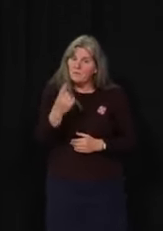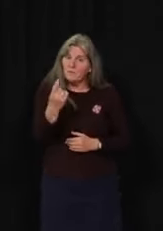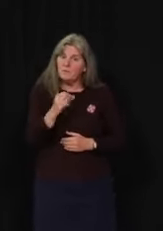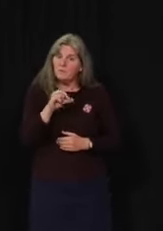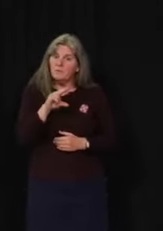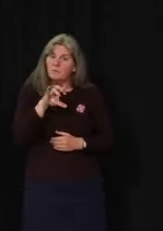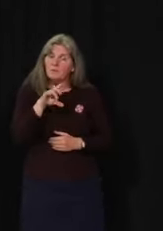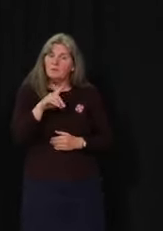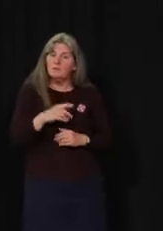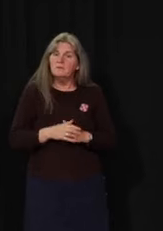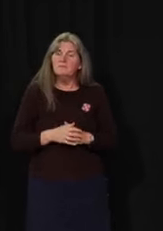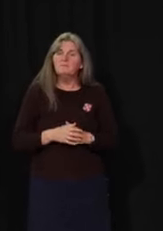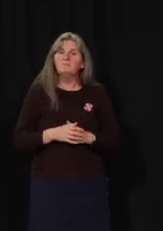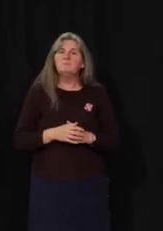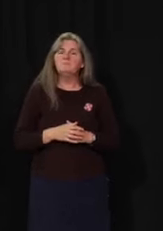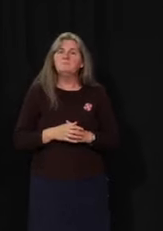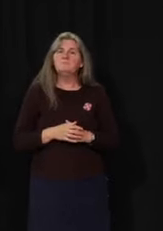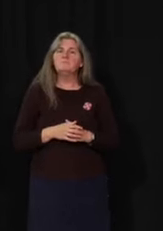Gord?